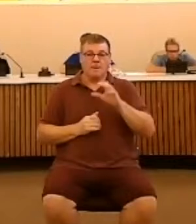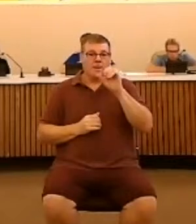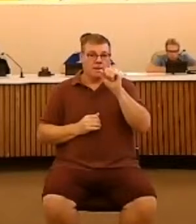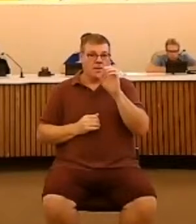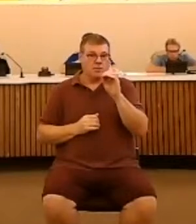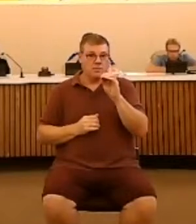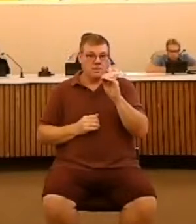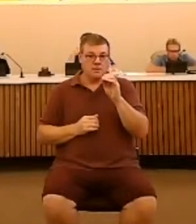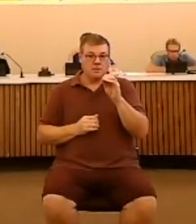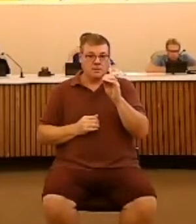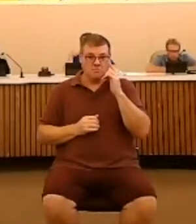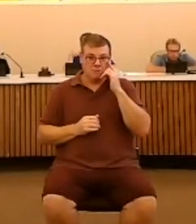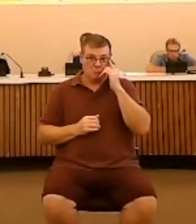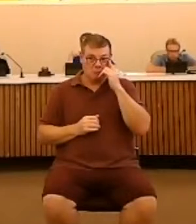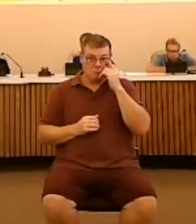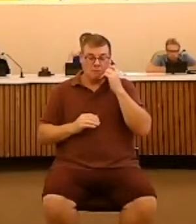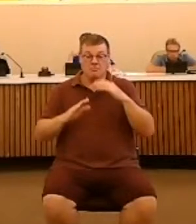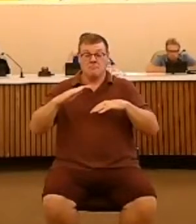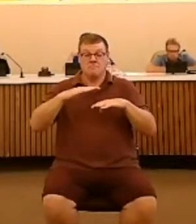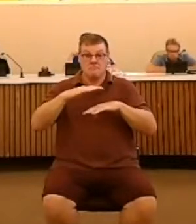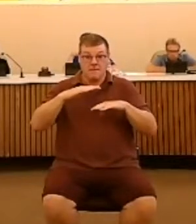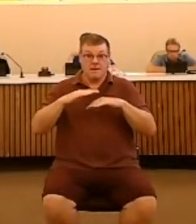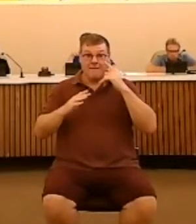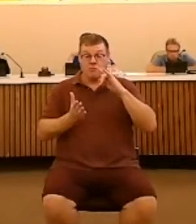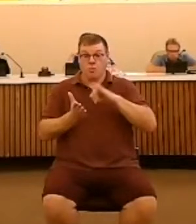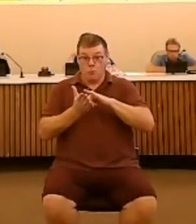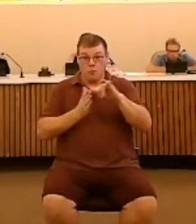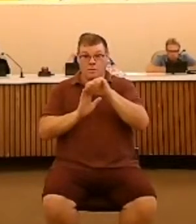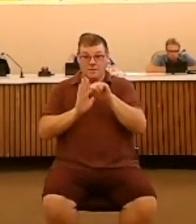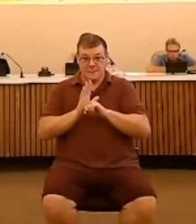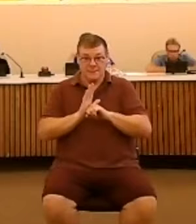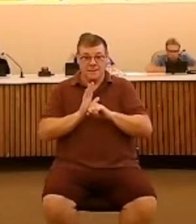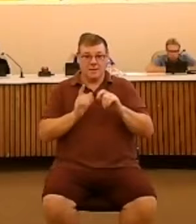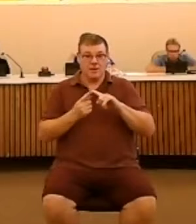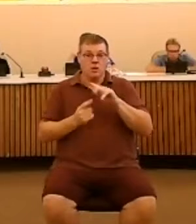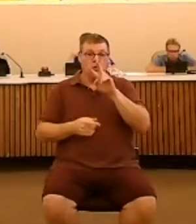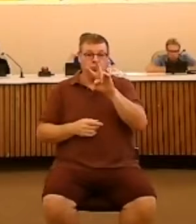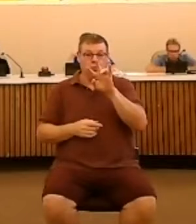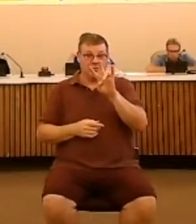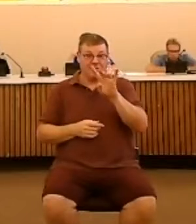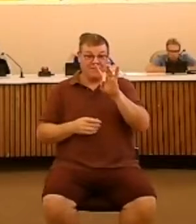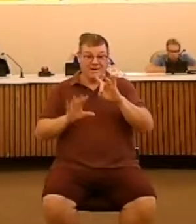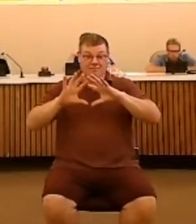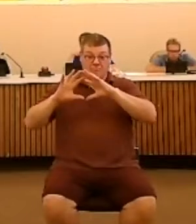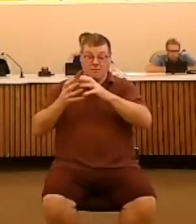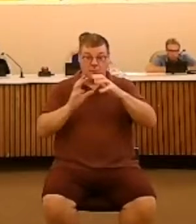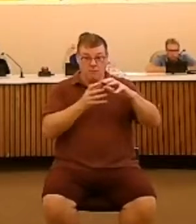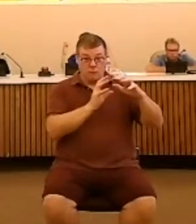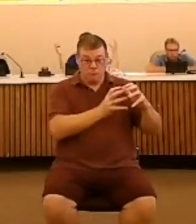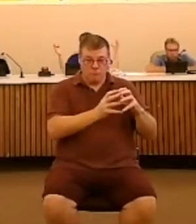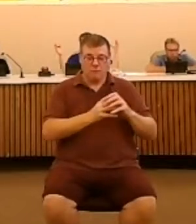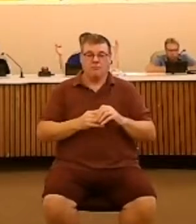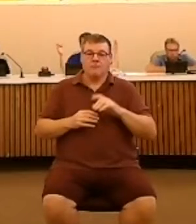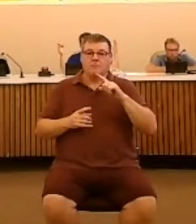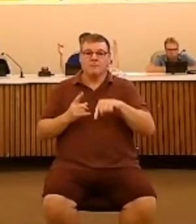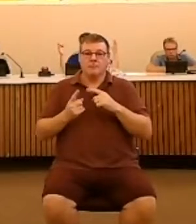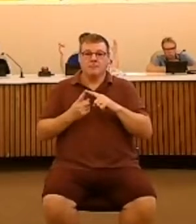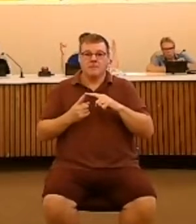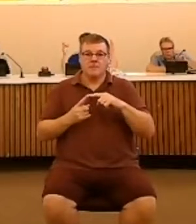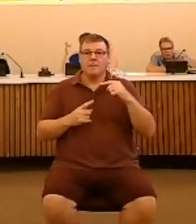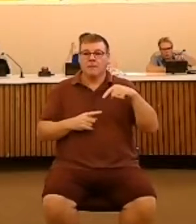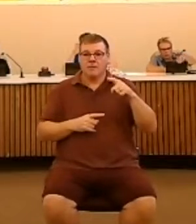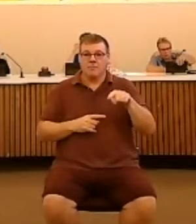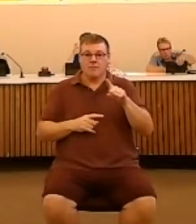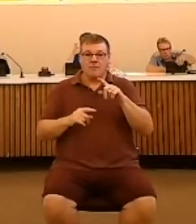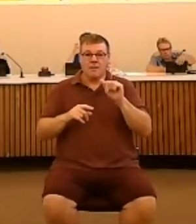So, you know, basically for New York State Town Law 278 clustering, they can